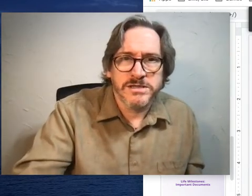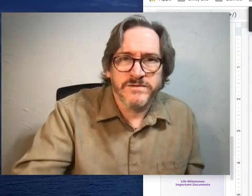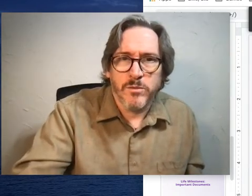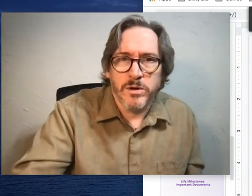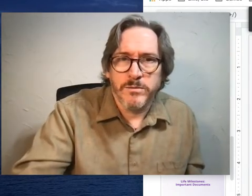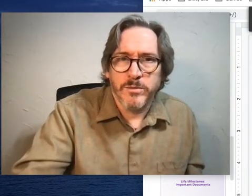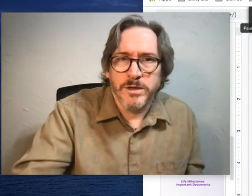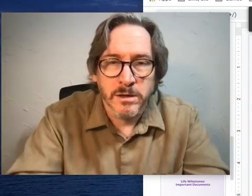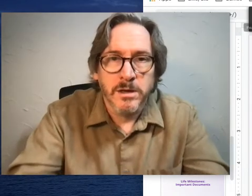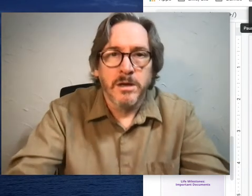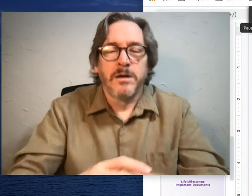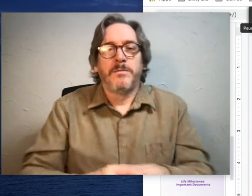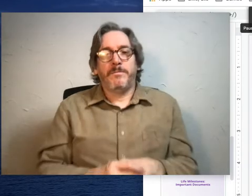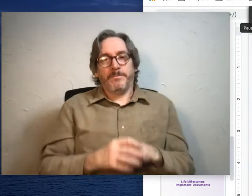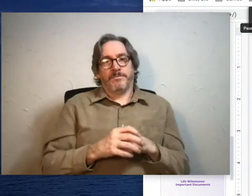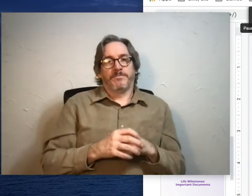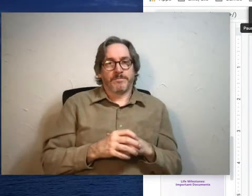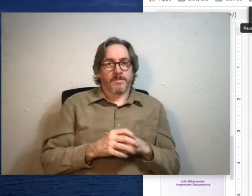Pause this for one moment.